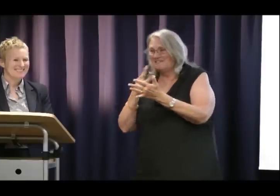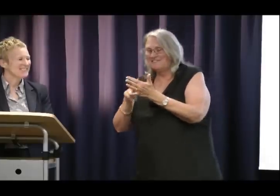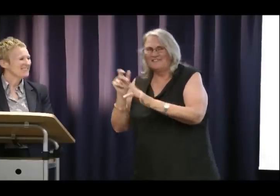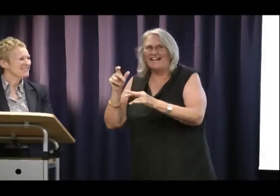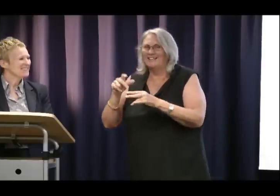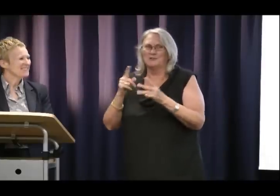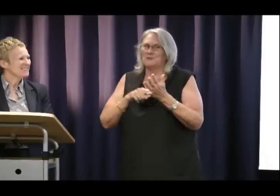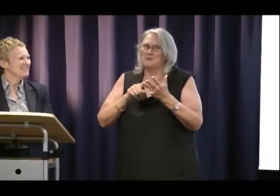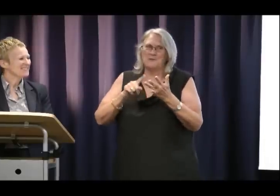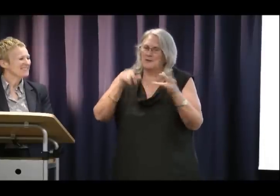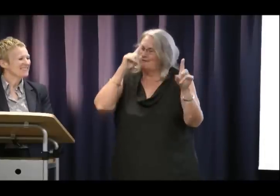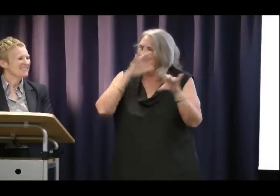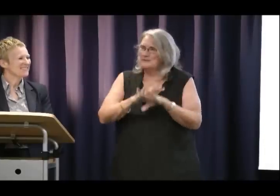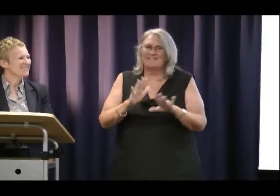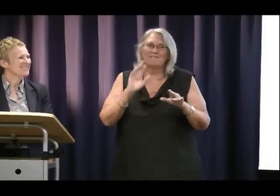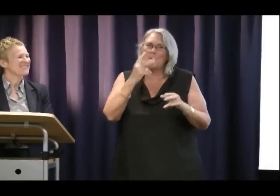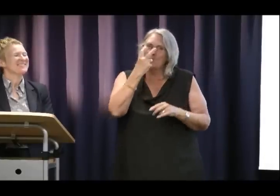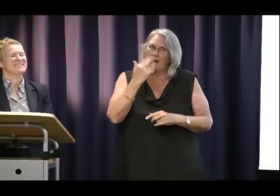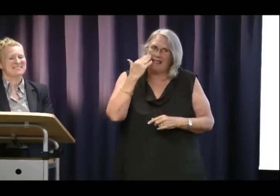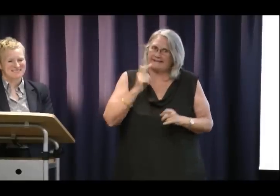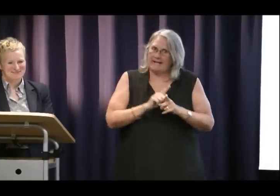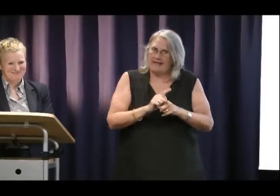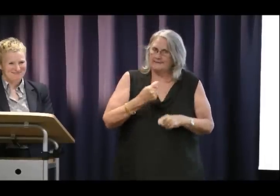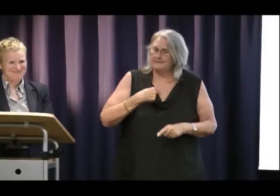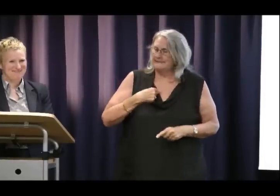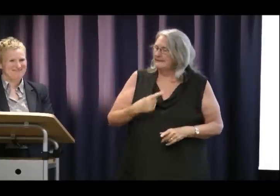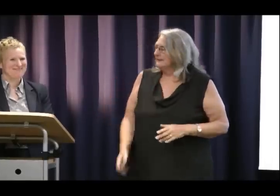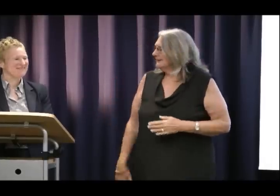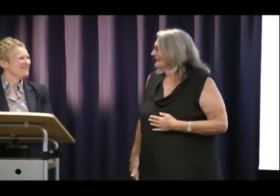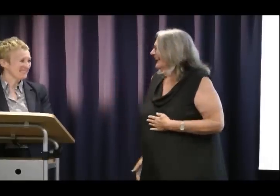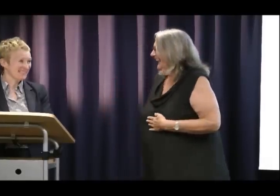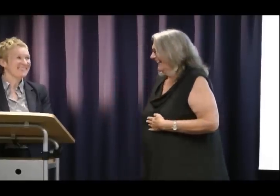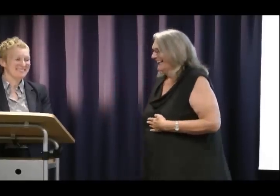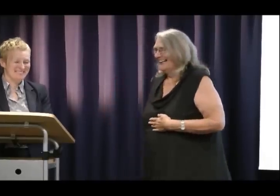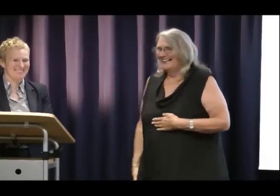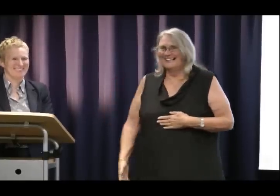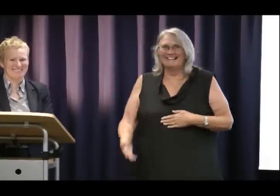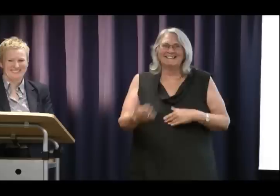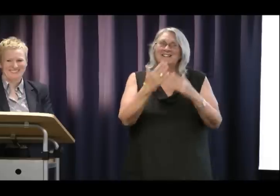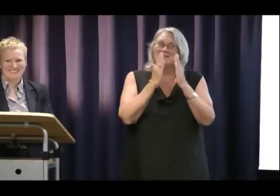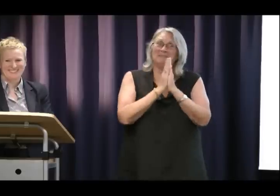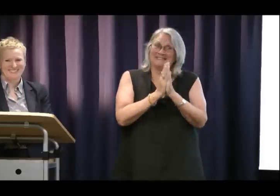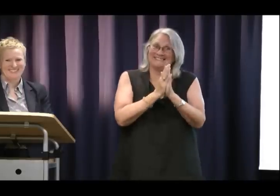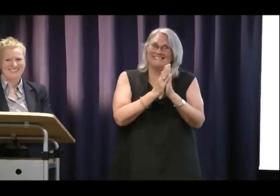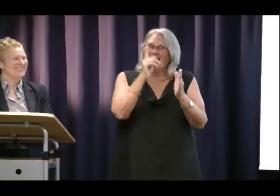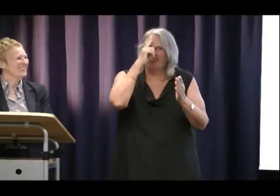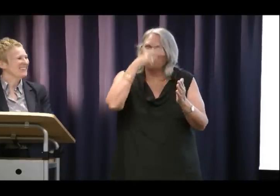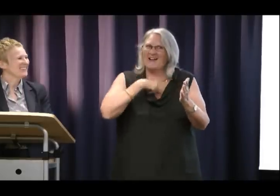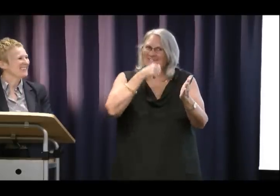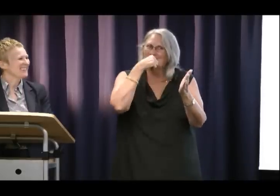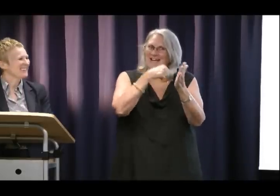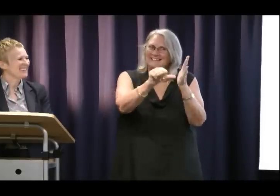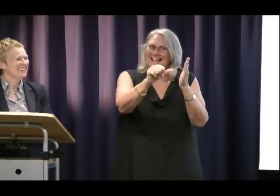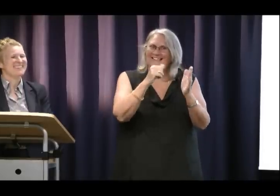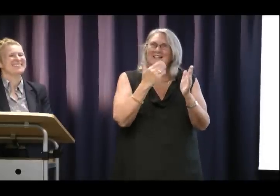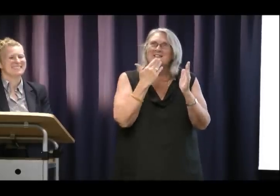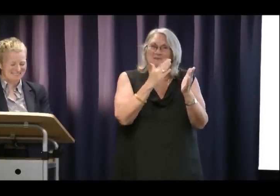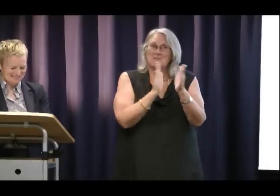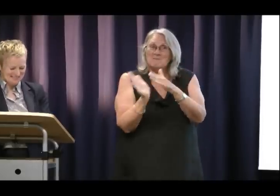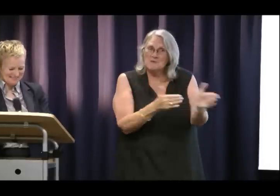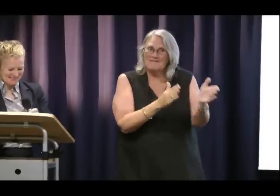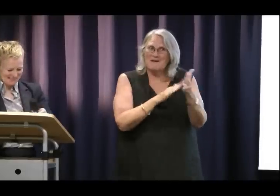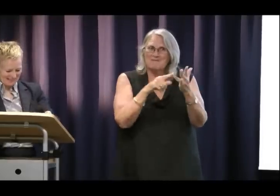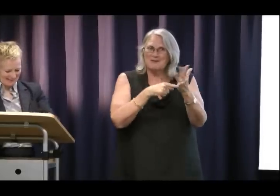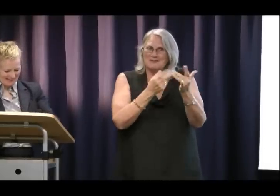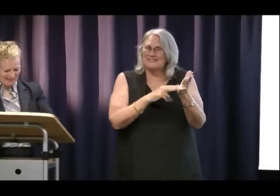for goodness sake. Vic Deaf, Deaf Victoria. It's terribly confusing, especially for somebody of my years and vintage. But anyway, I